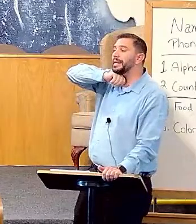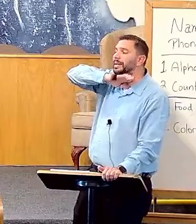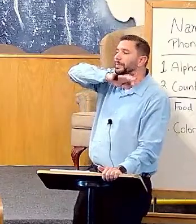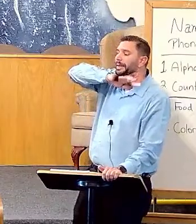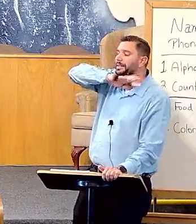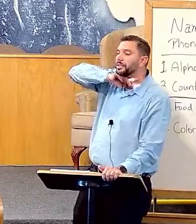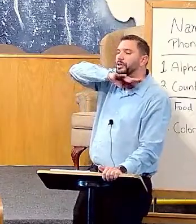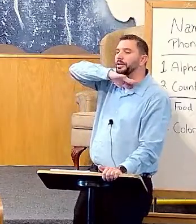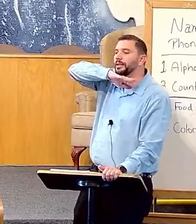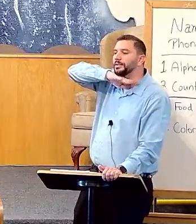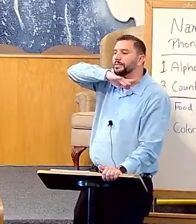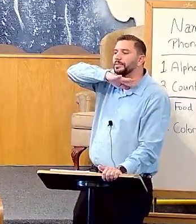pigs are dirty.